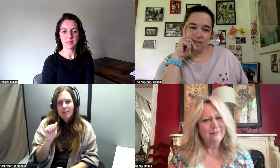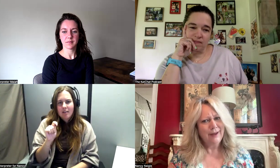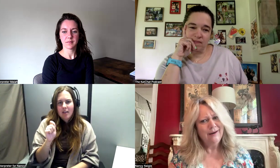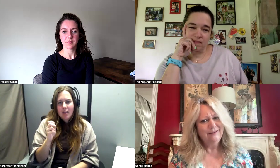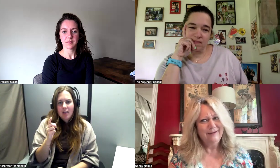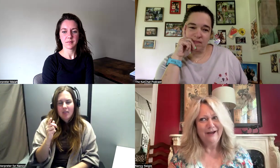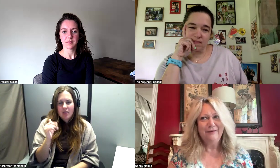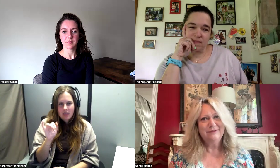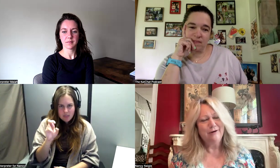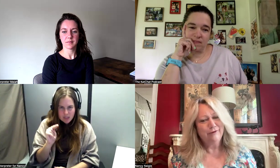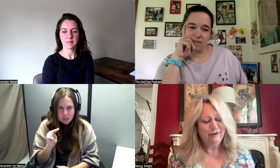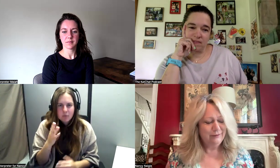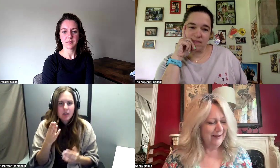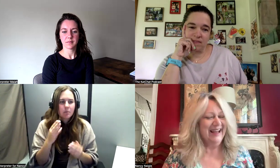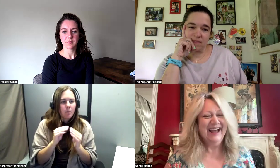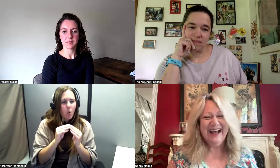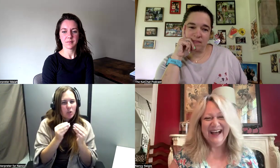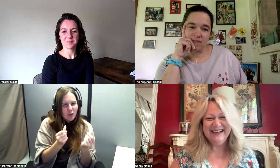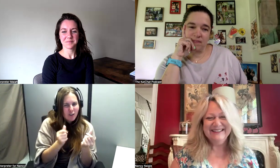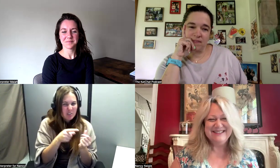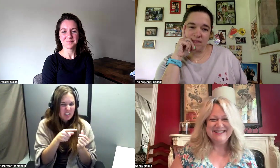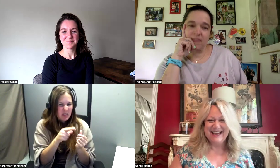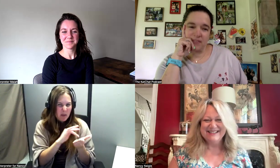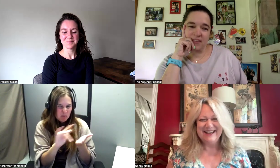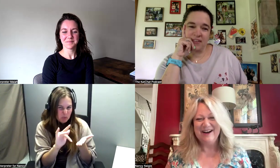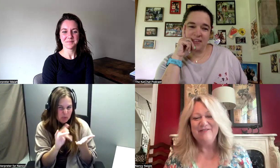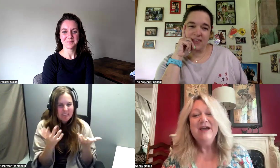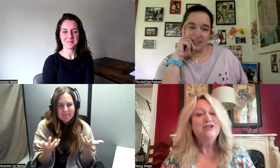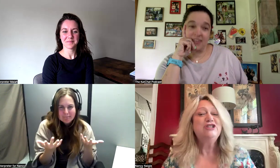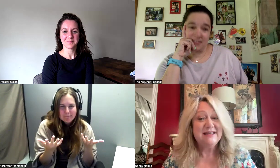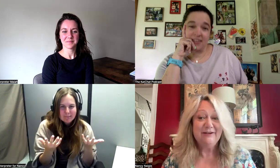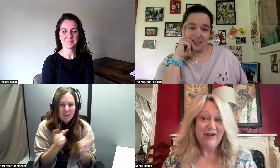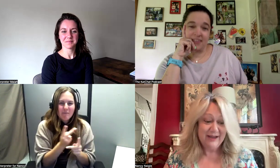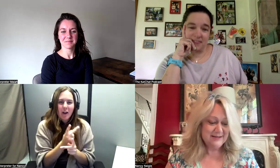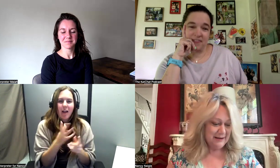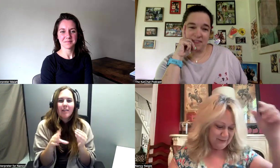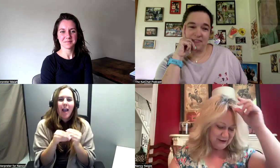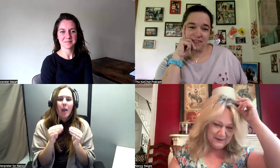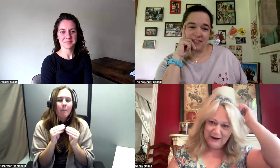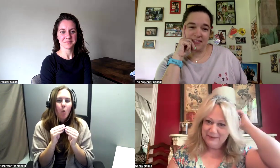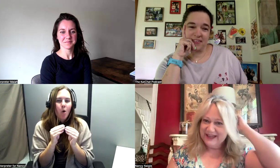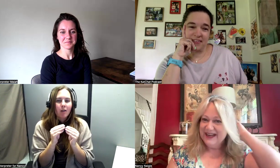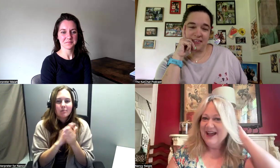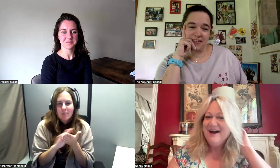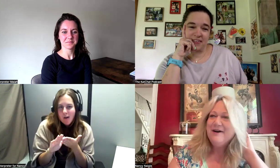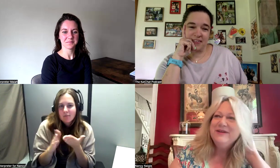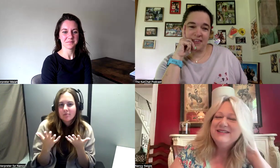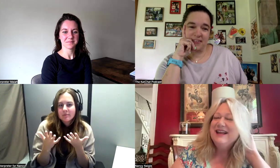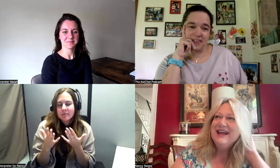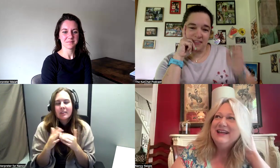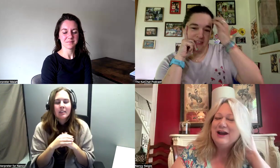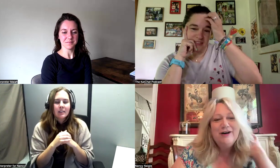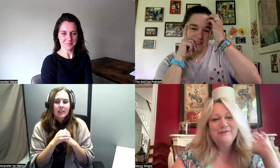was kind of rude to just kind of take off. I mean, she did invite Rosemary, but